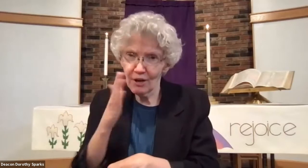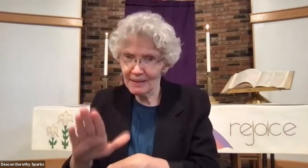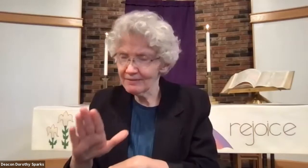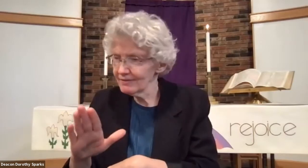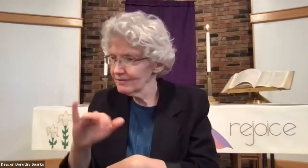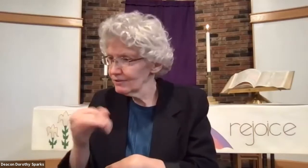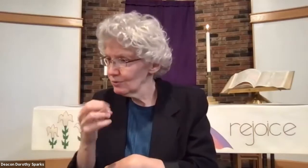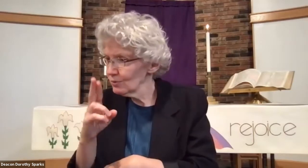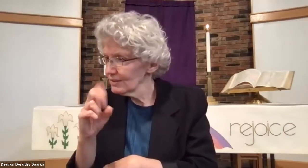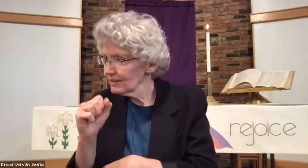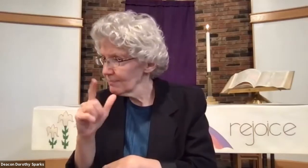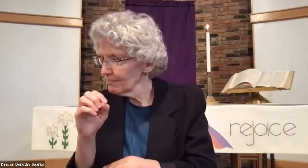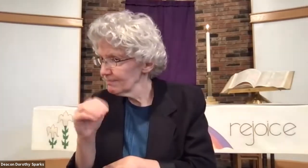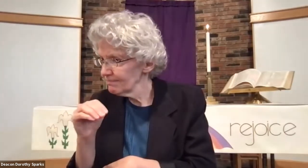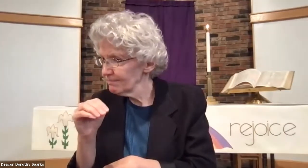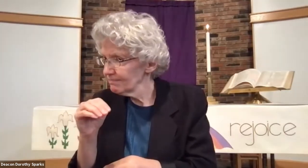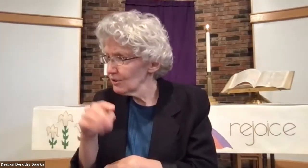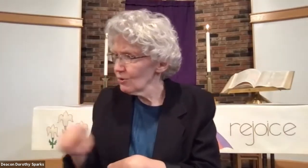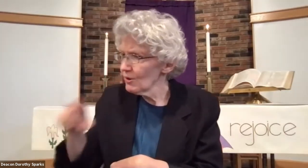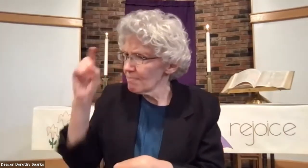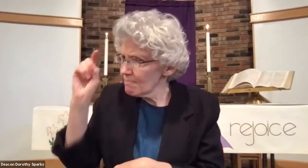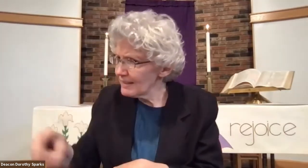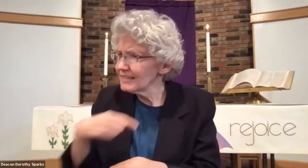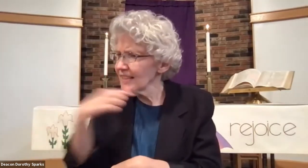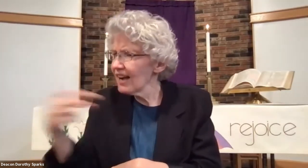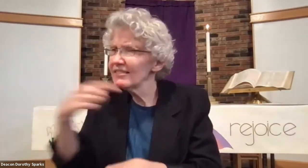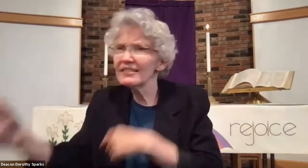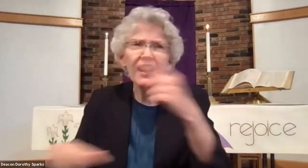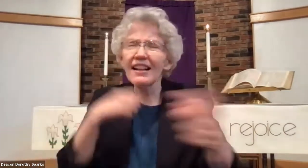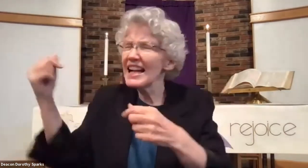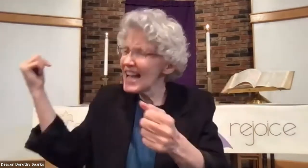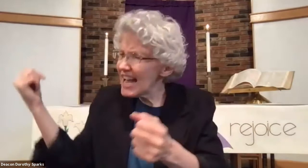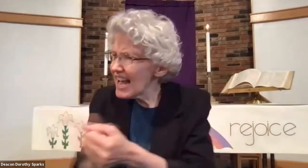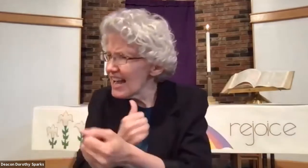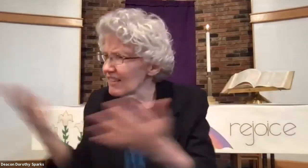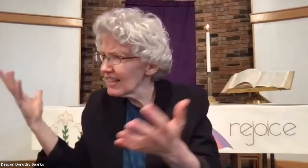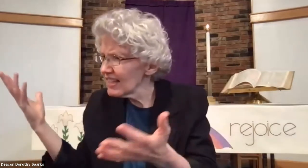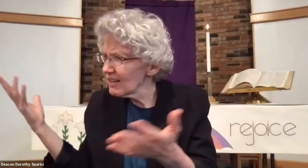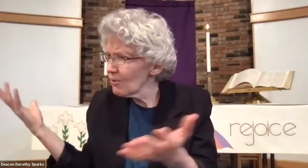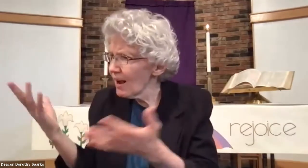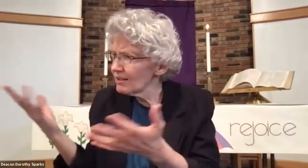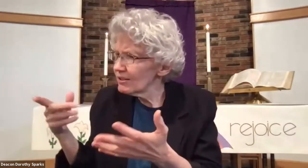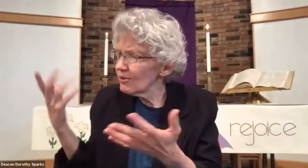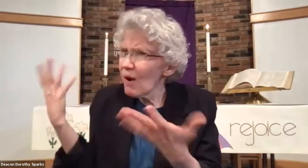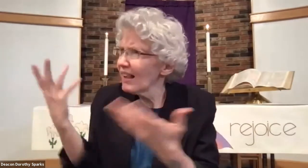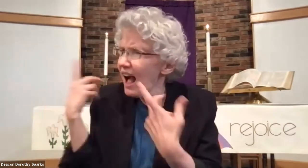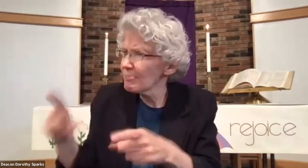And I will send you the one my Father promised.